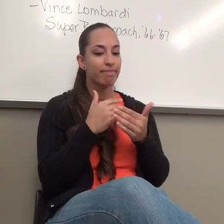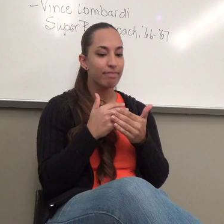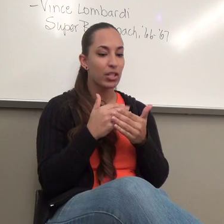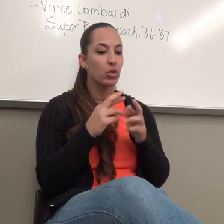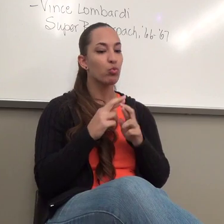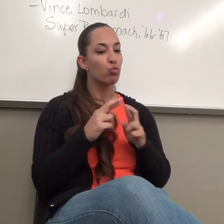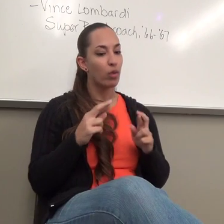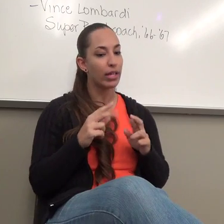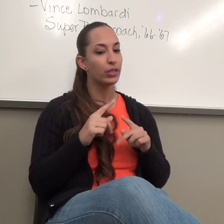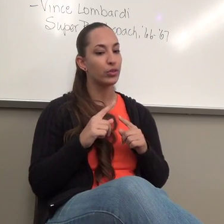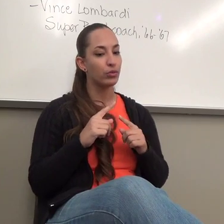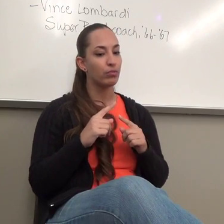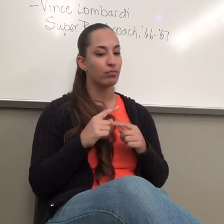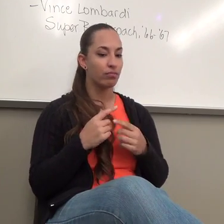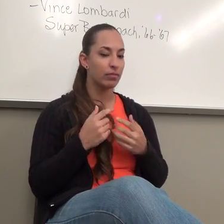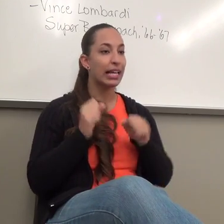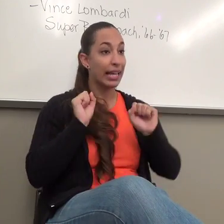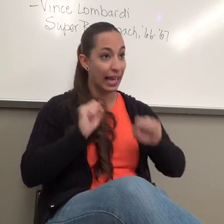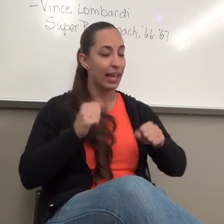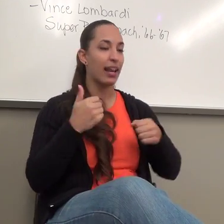a strong, argumentative